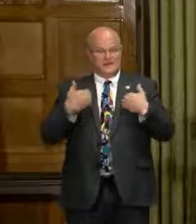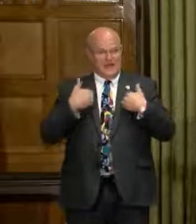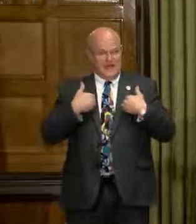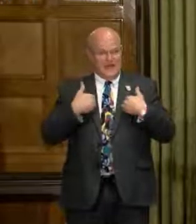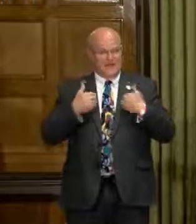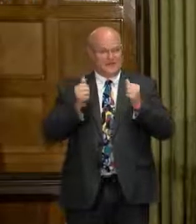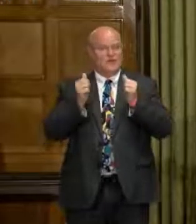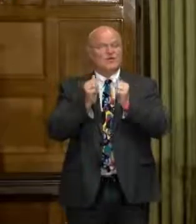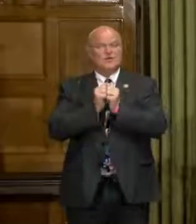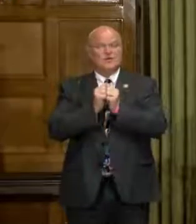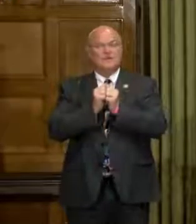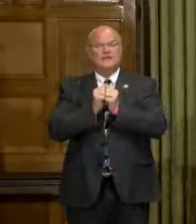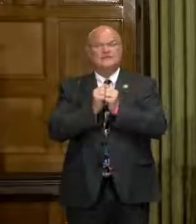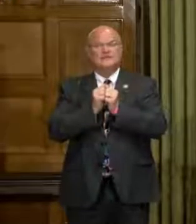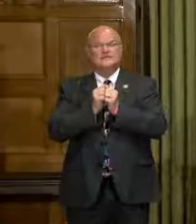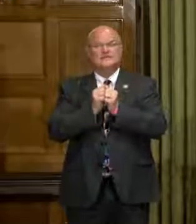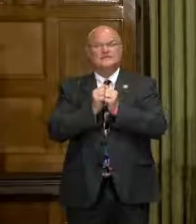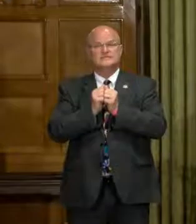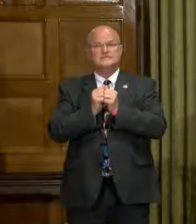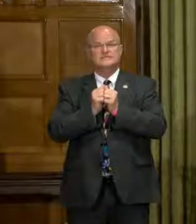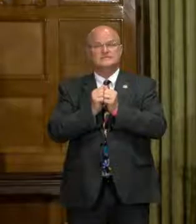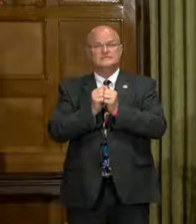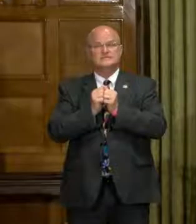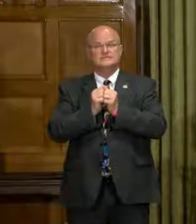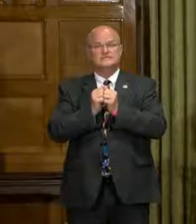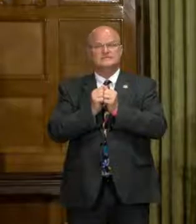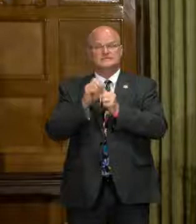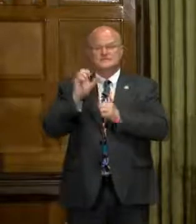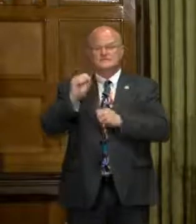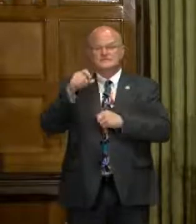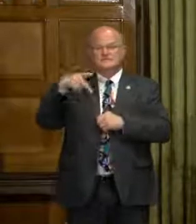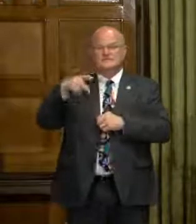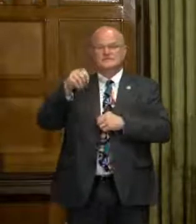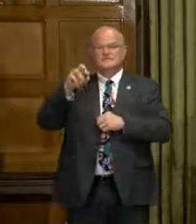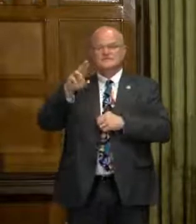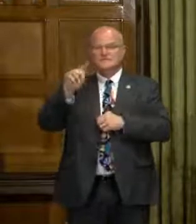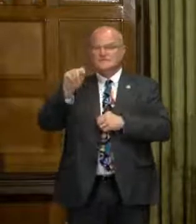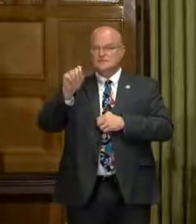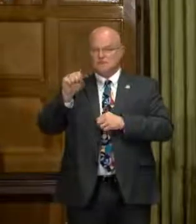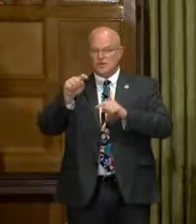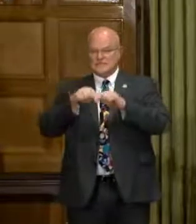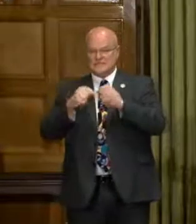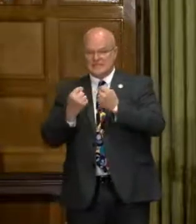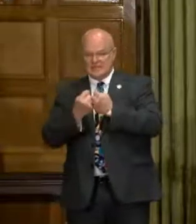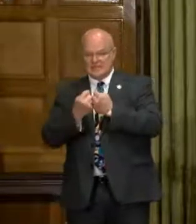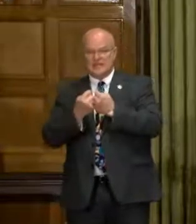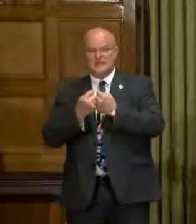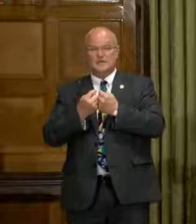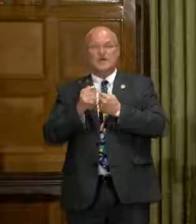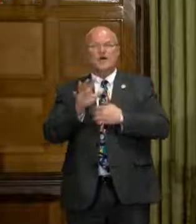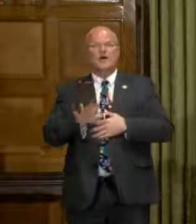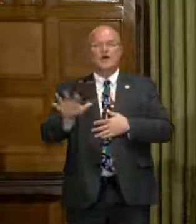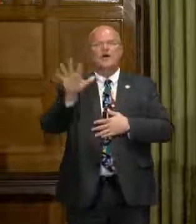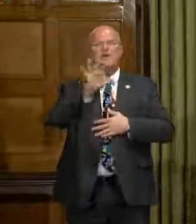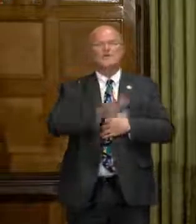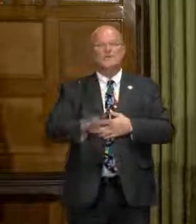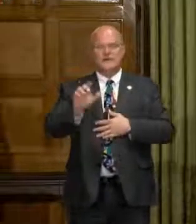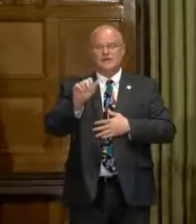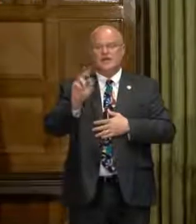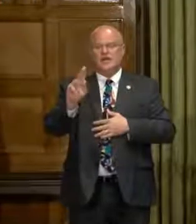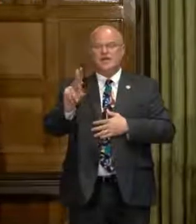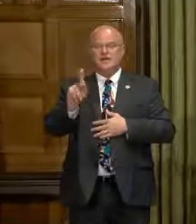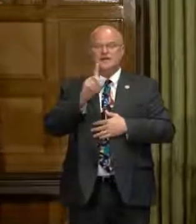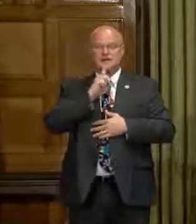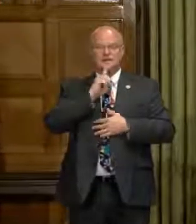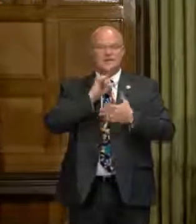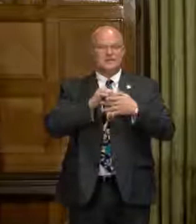have with the sports teams and athletic teams across Arkansas to make sure